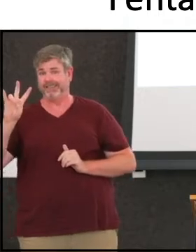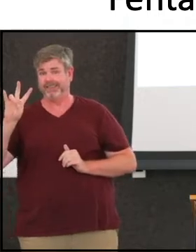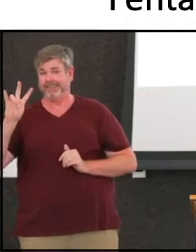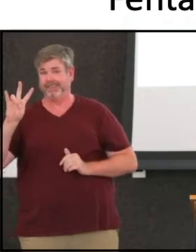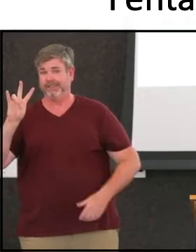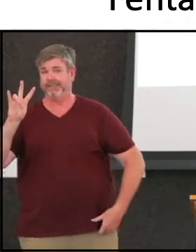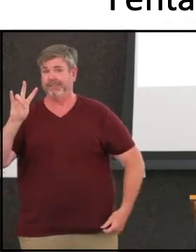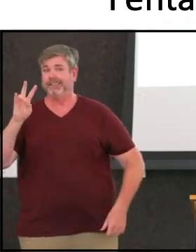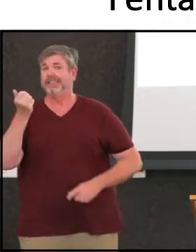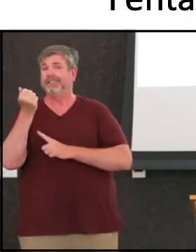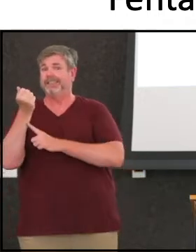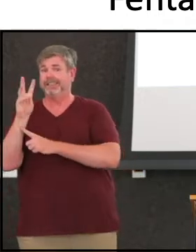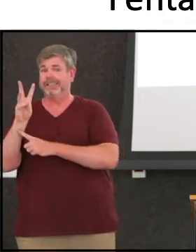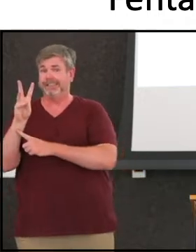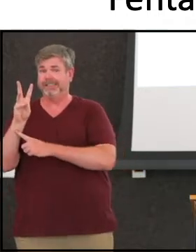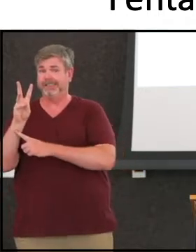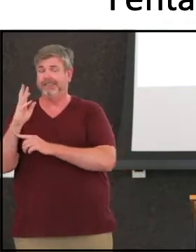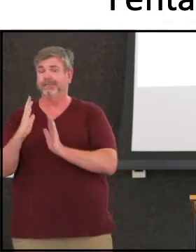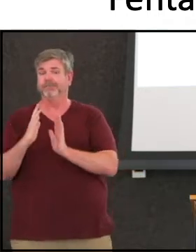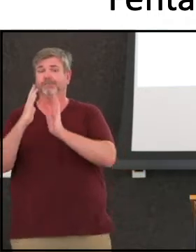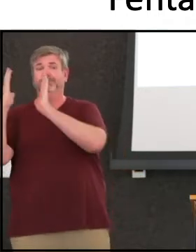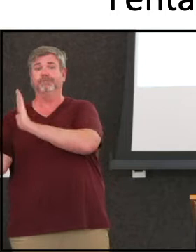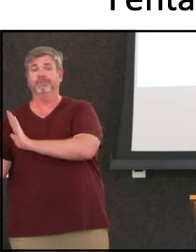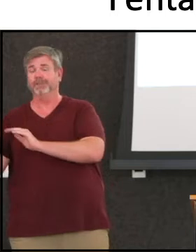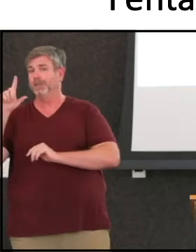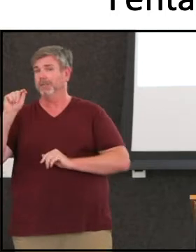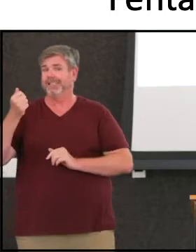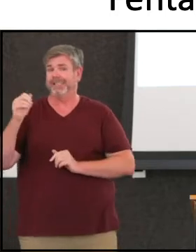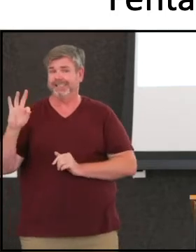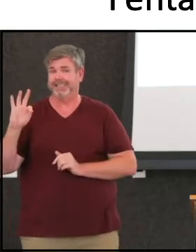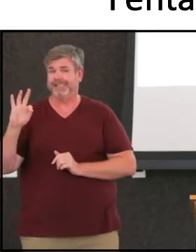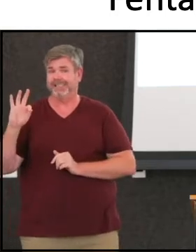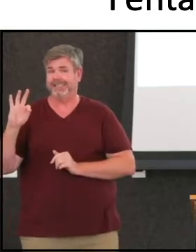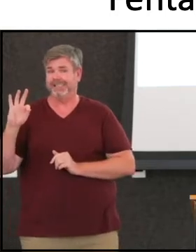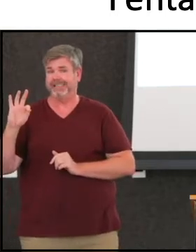17 went to 16, and then 2019 to 20.